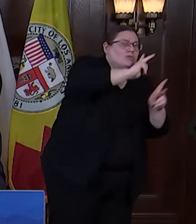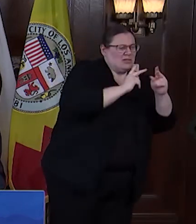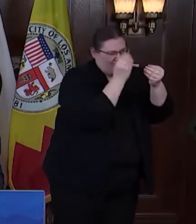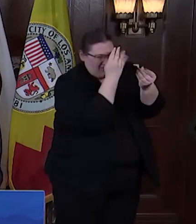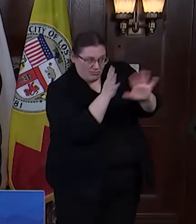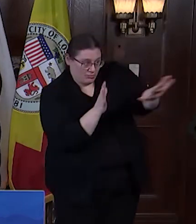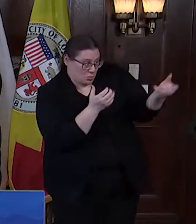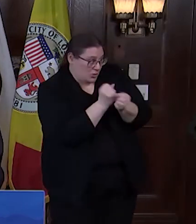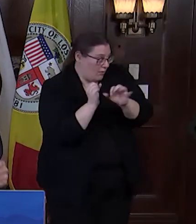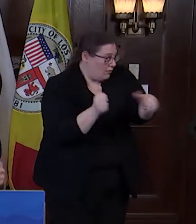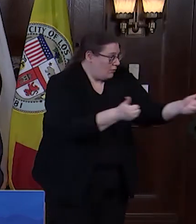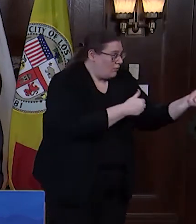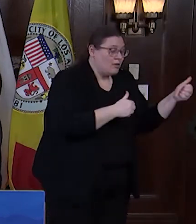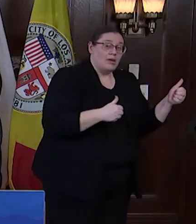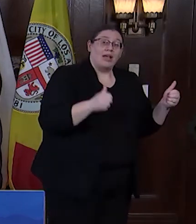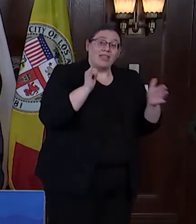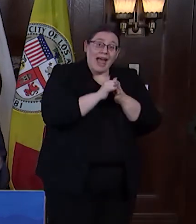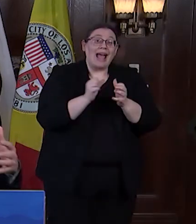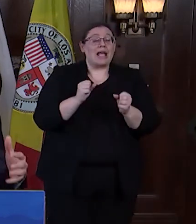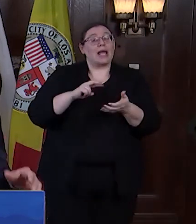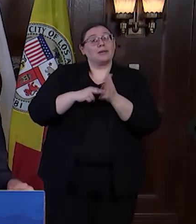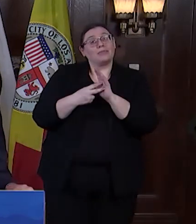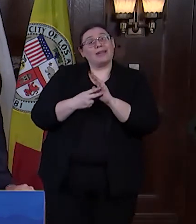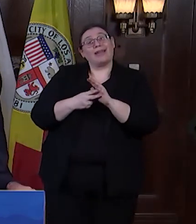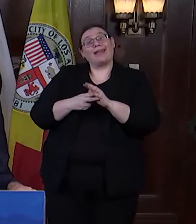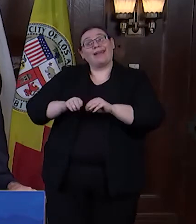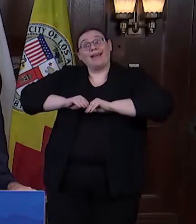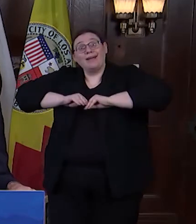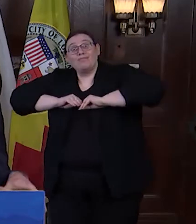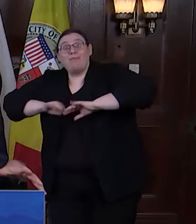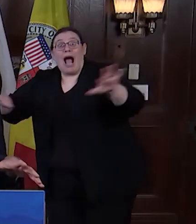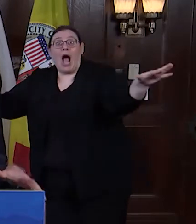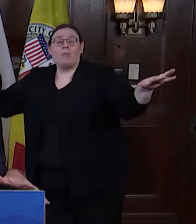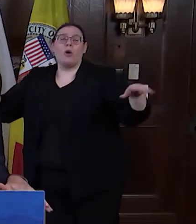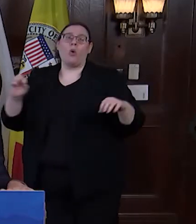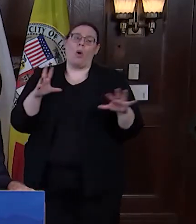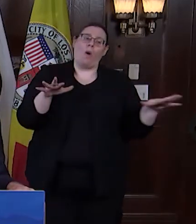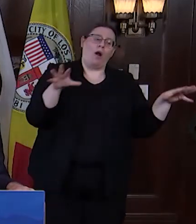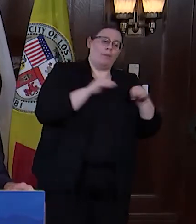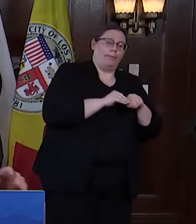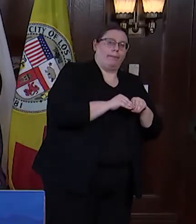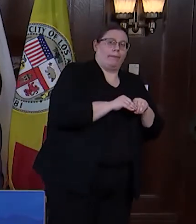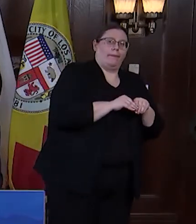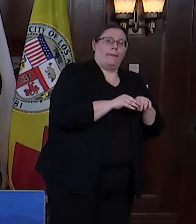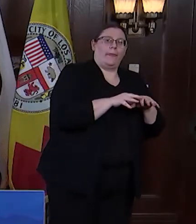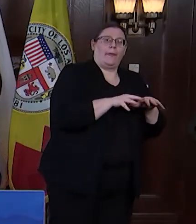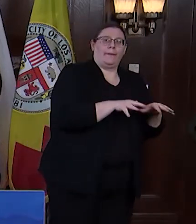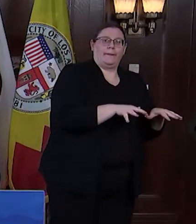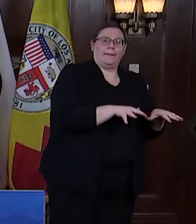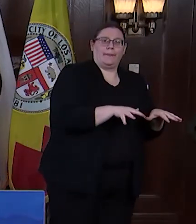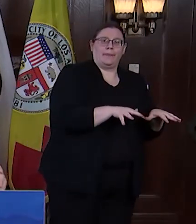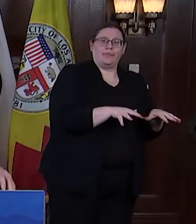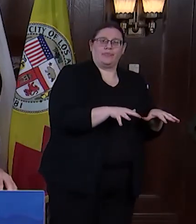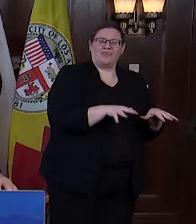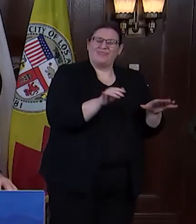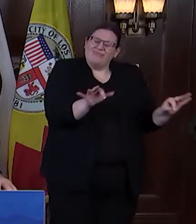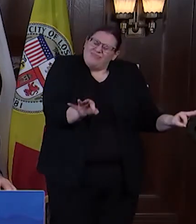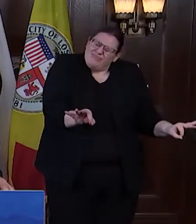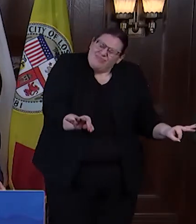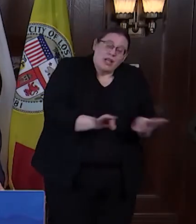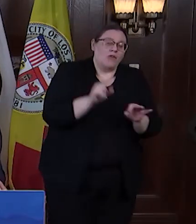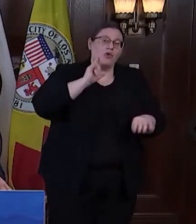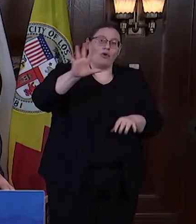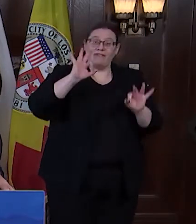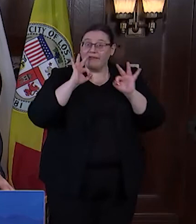safe. This literally is the difference between whether spread happens quickly or whether we slow it down. This is critical for your family,